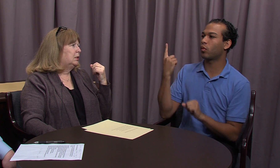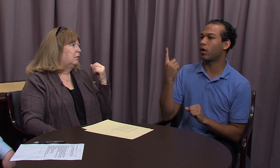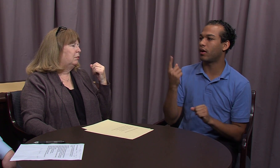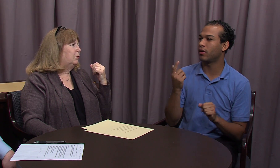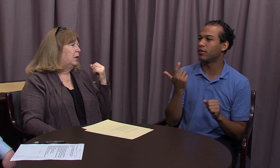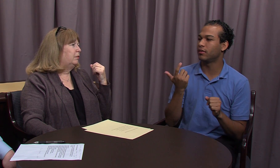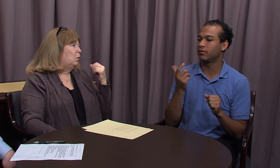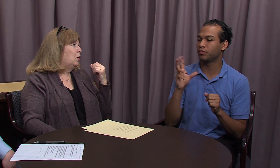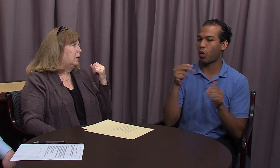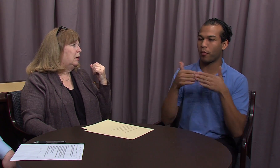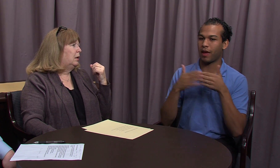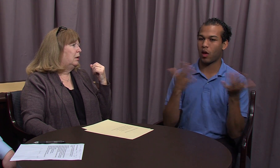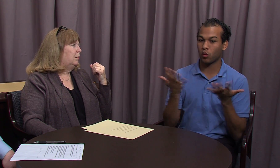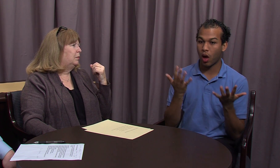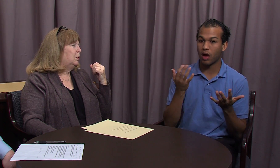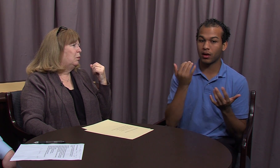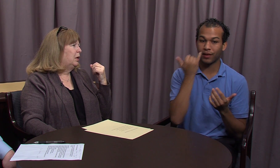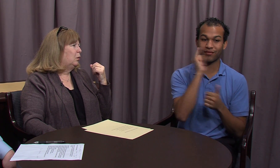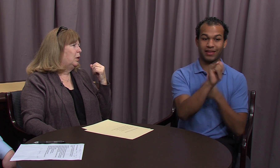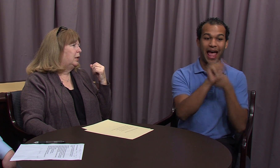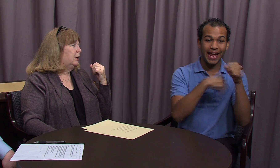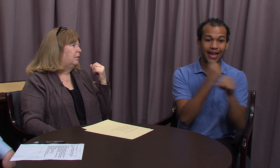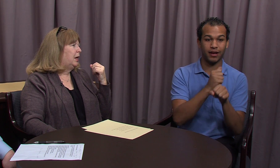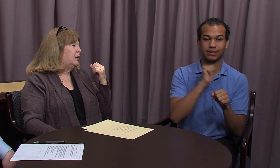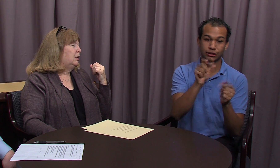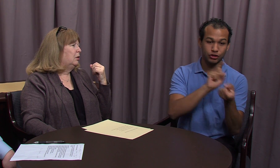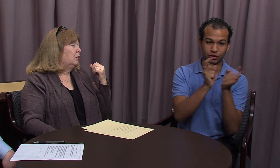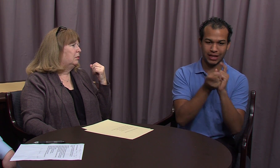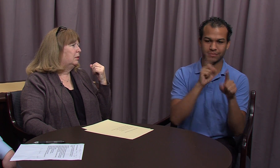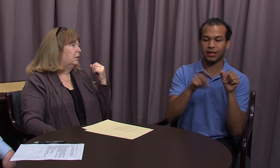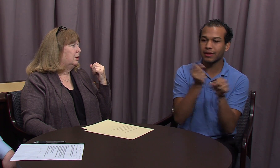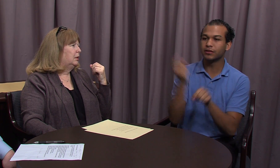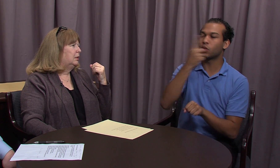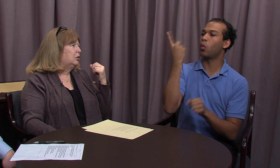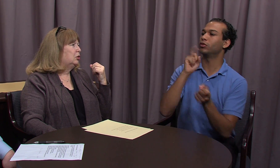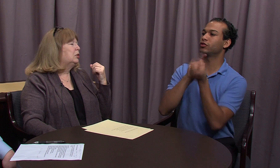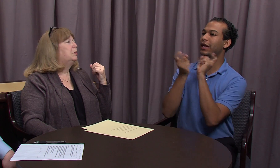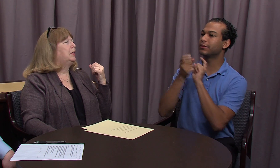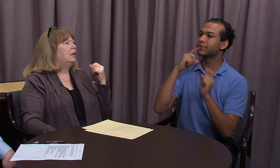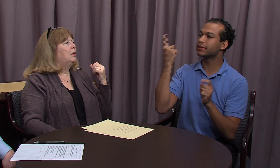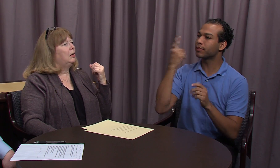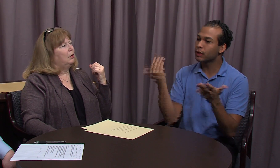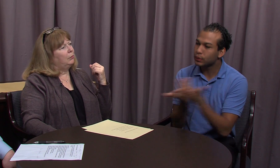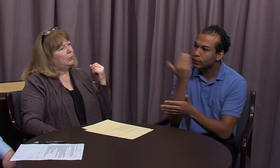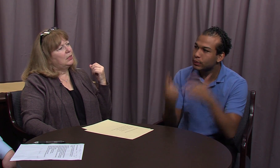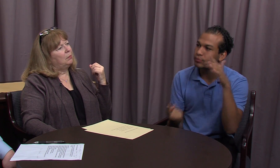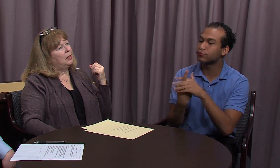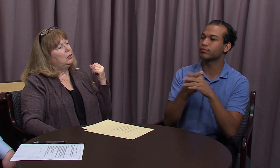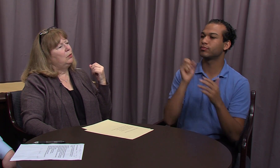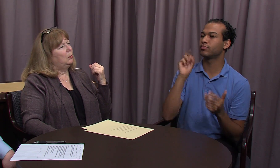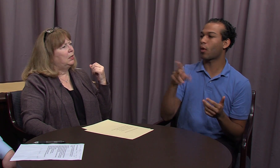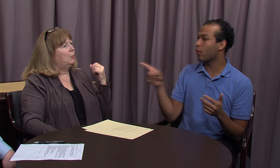different for everyone, no matter what. If that year it didn't choice, but then it influenced something new that would come up,